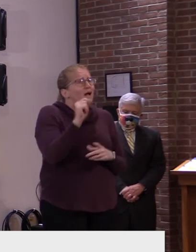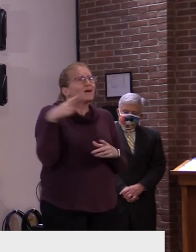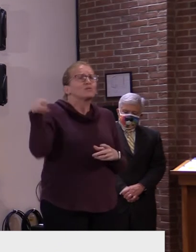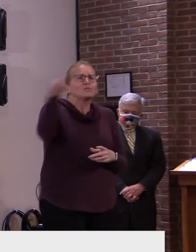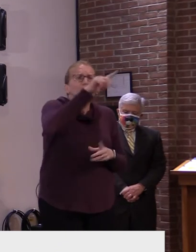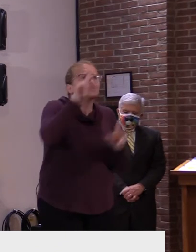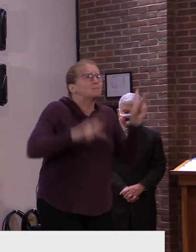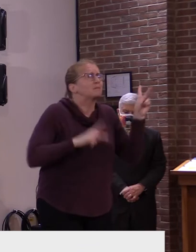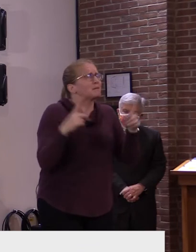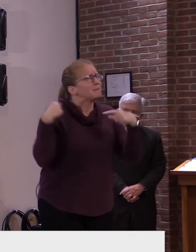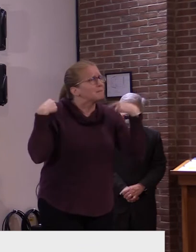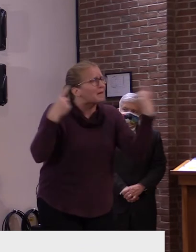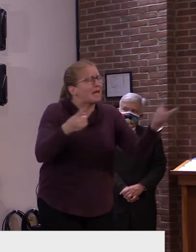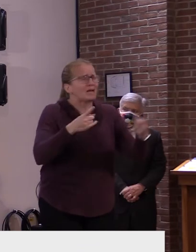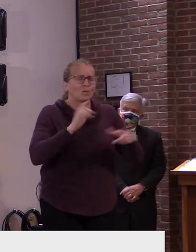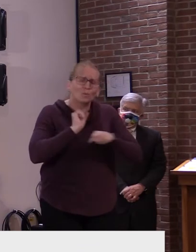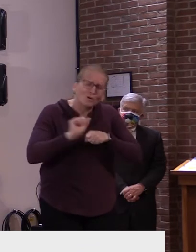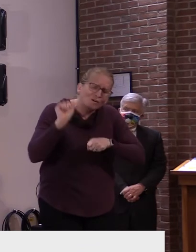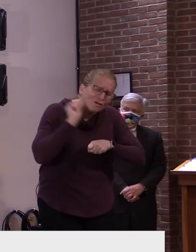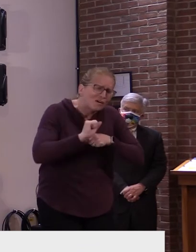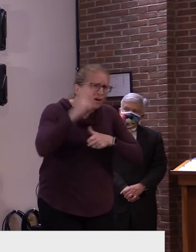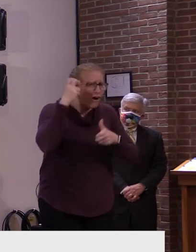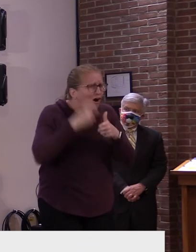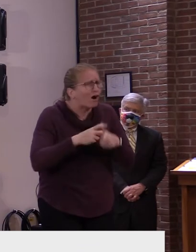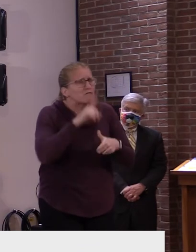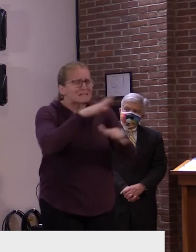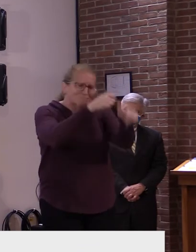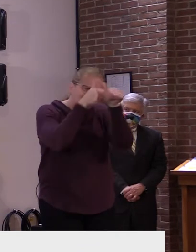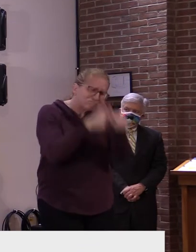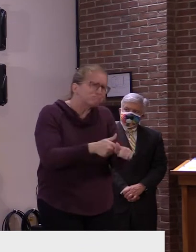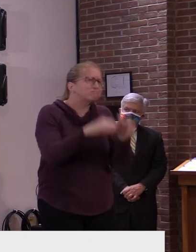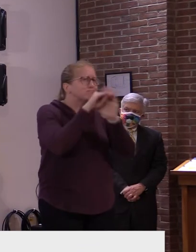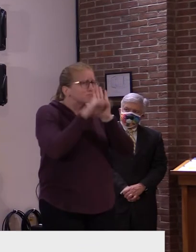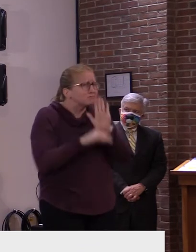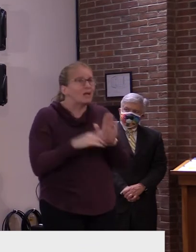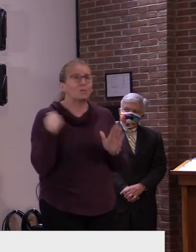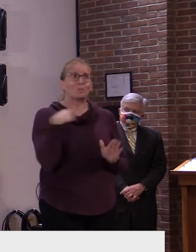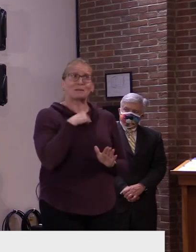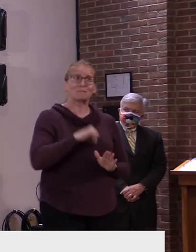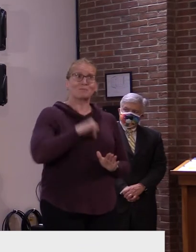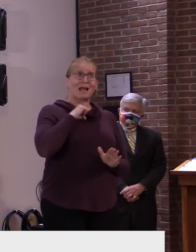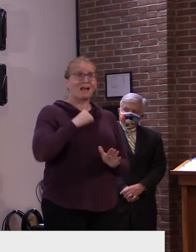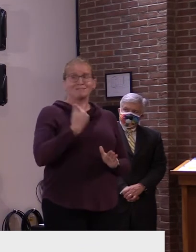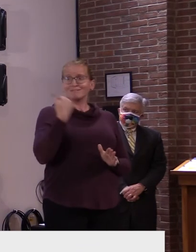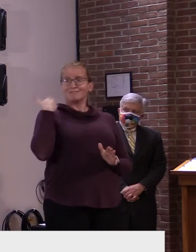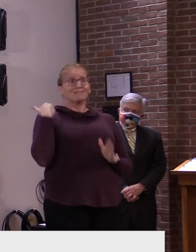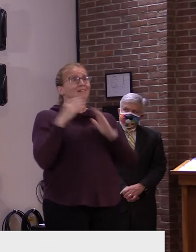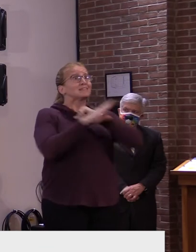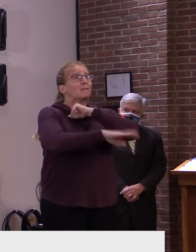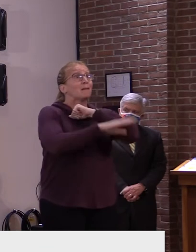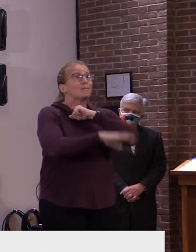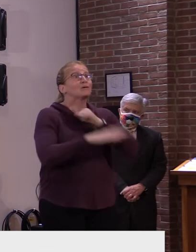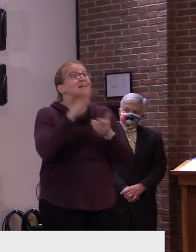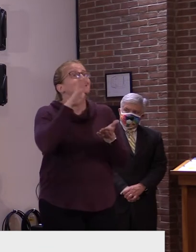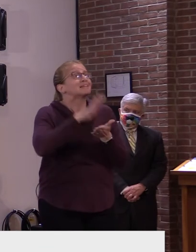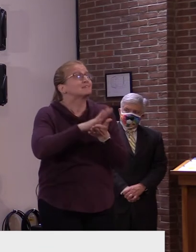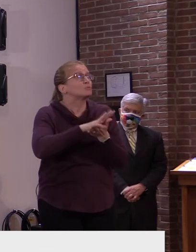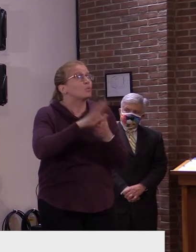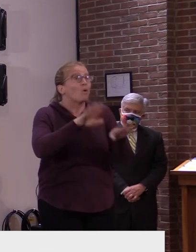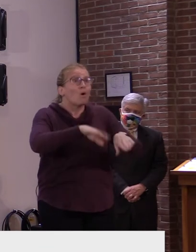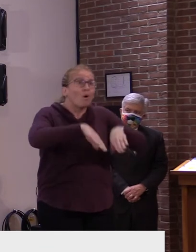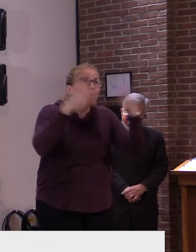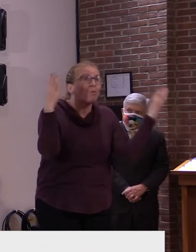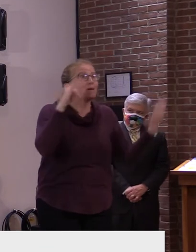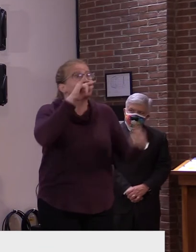proud of our recent track record with returning our kids to school opening the business and health care sectors